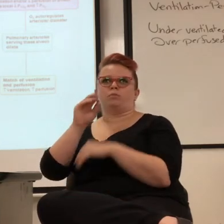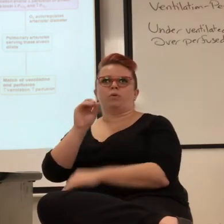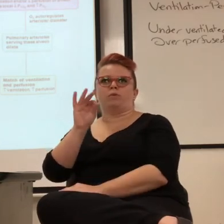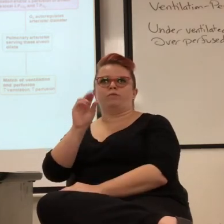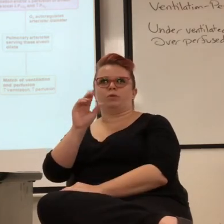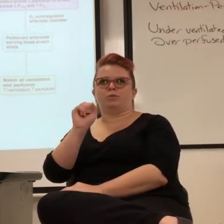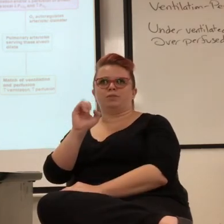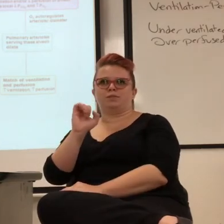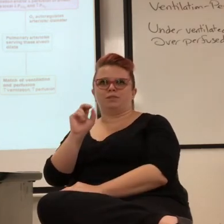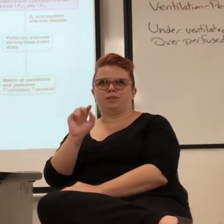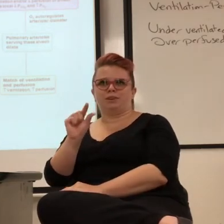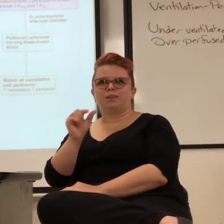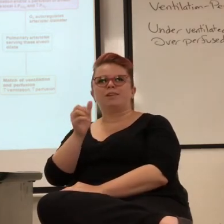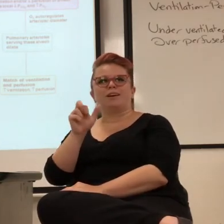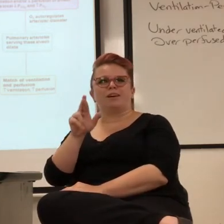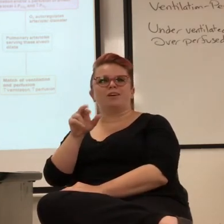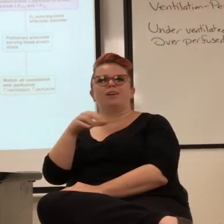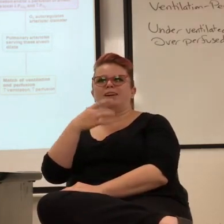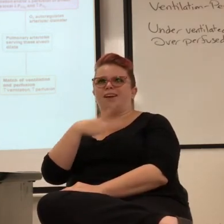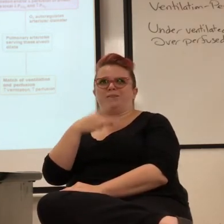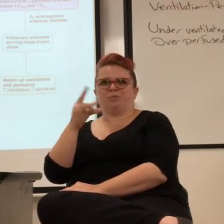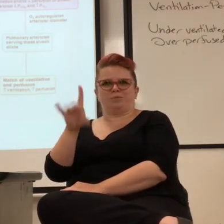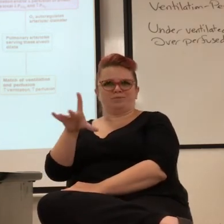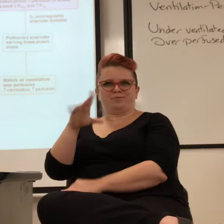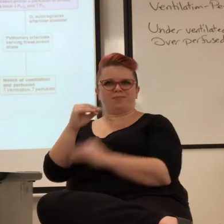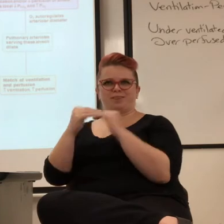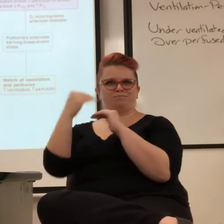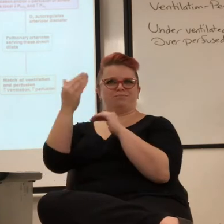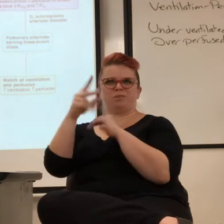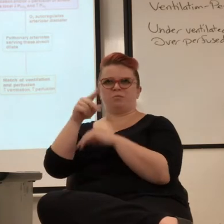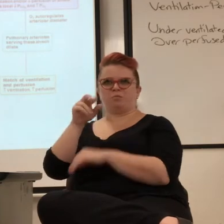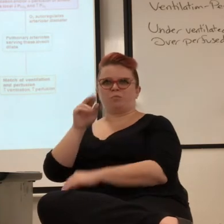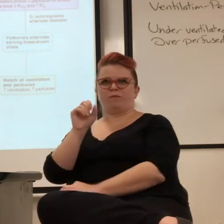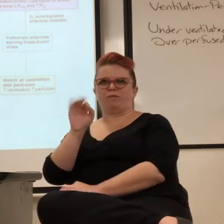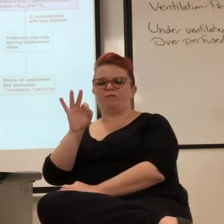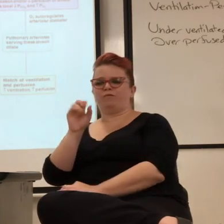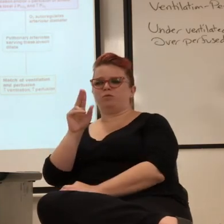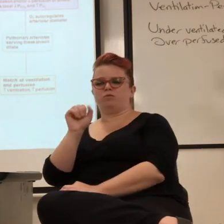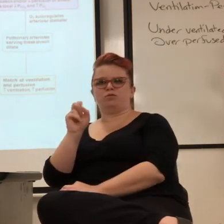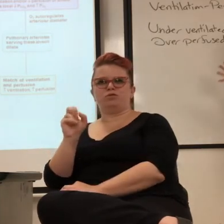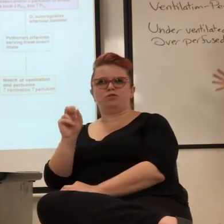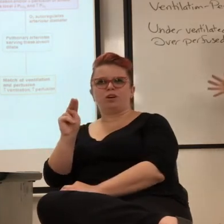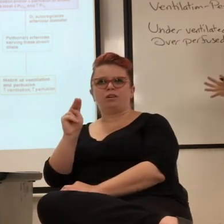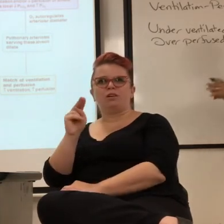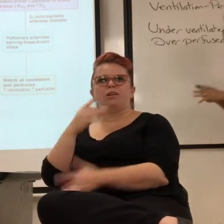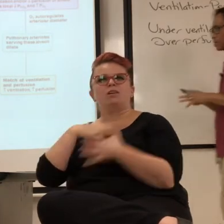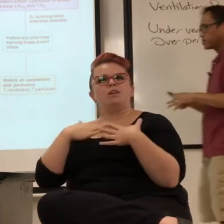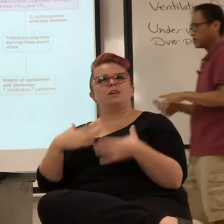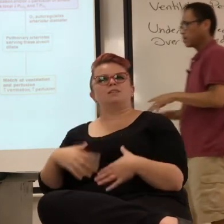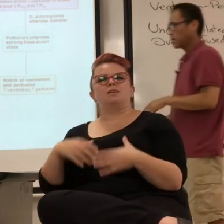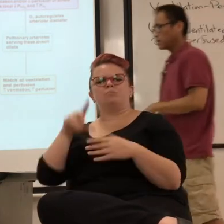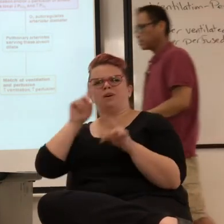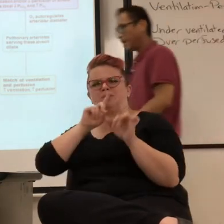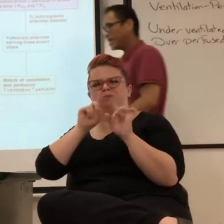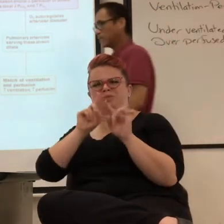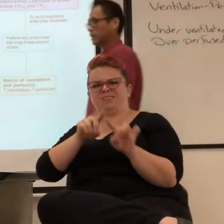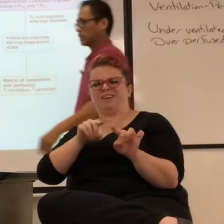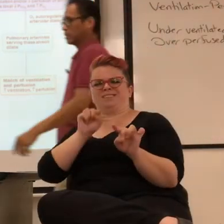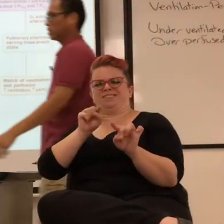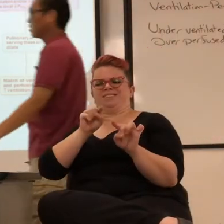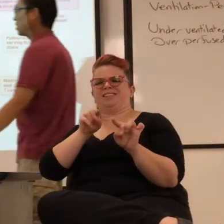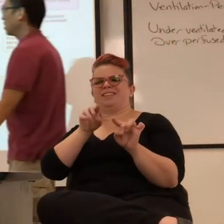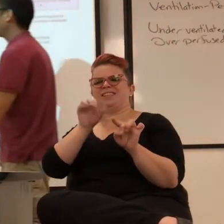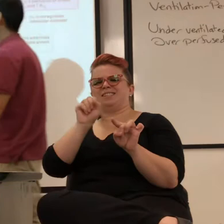that air. And you don't like that. It's like the body says, okay, this